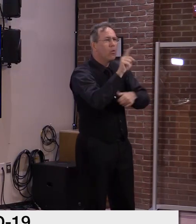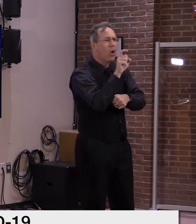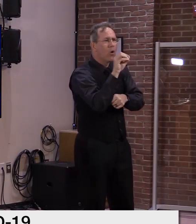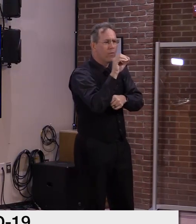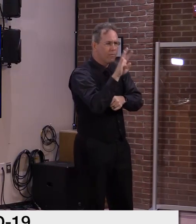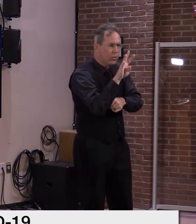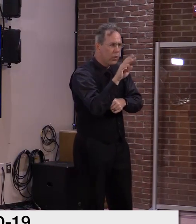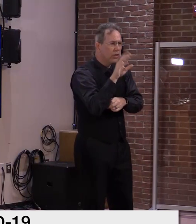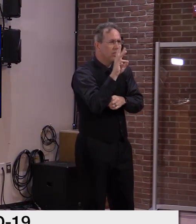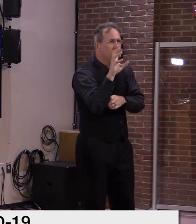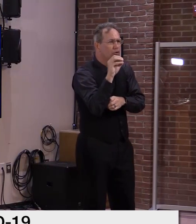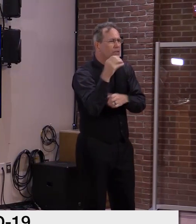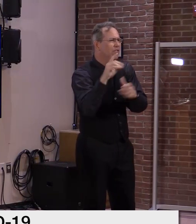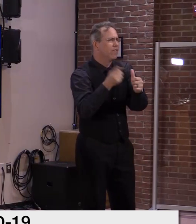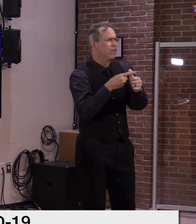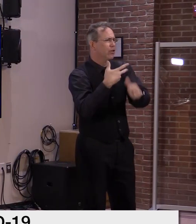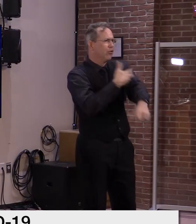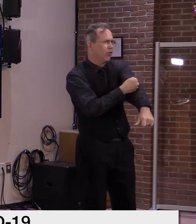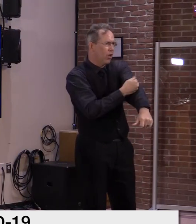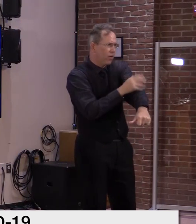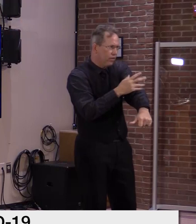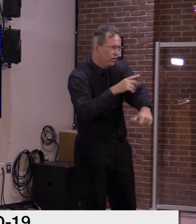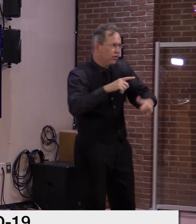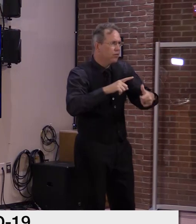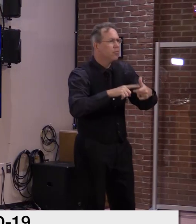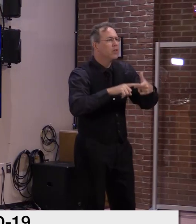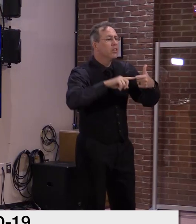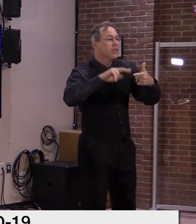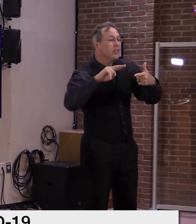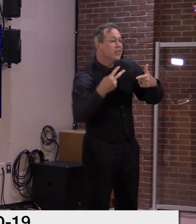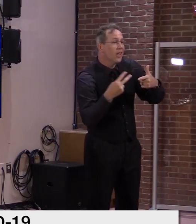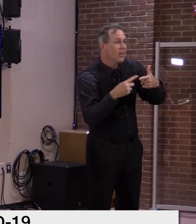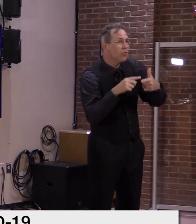104,600 have received their first dose of the vaccine.